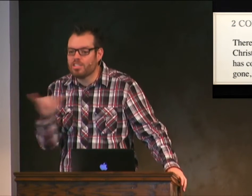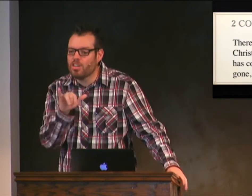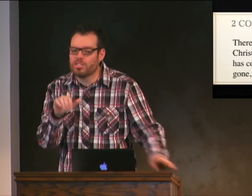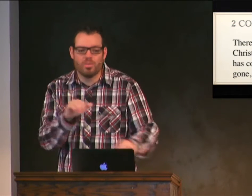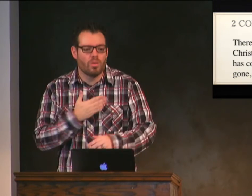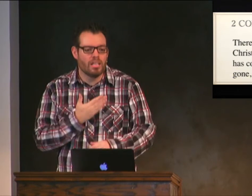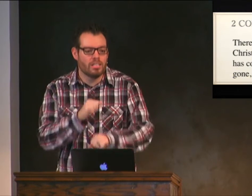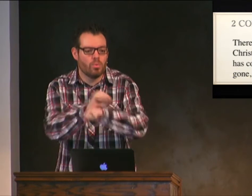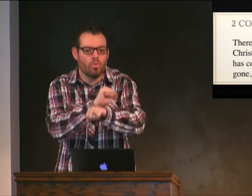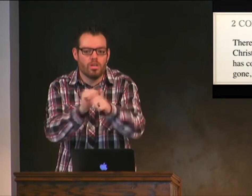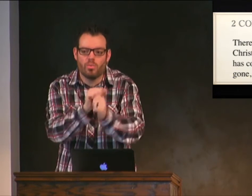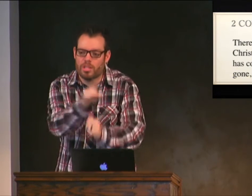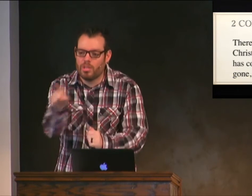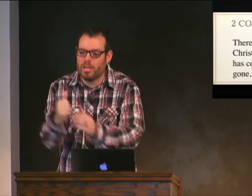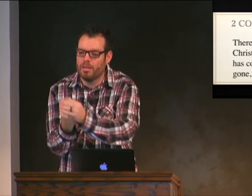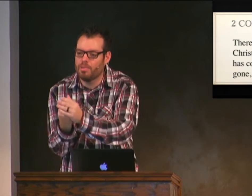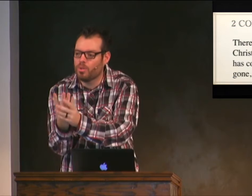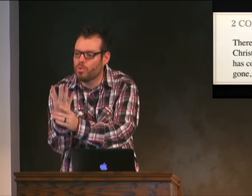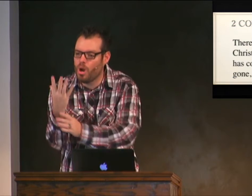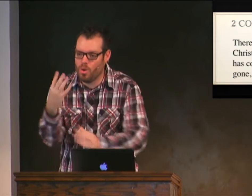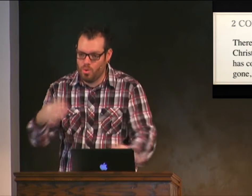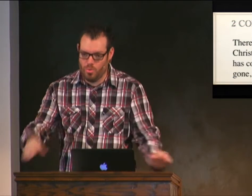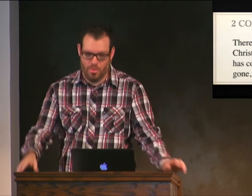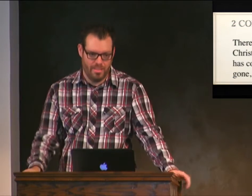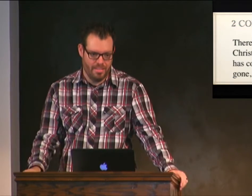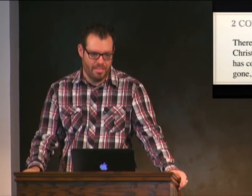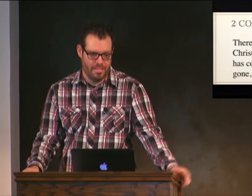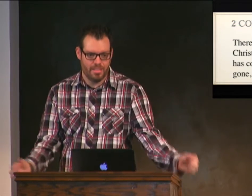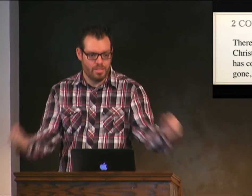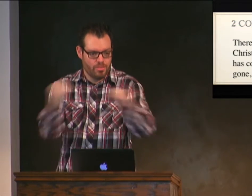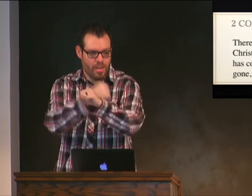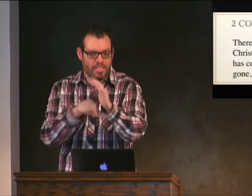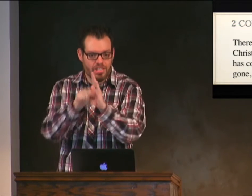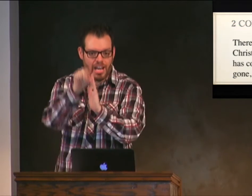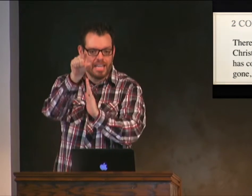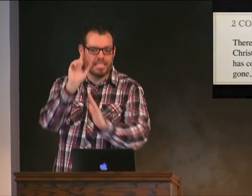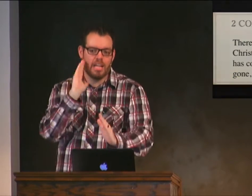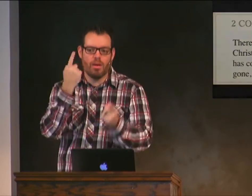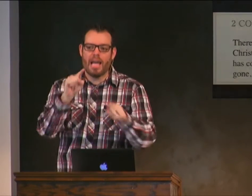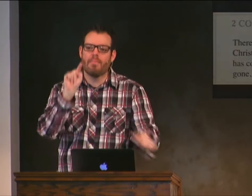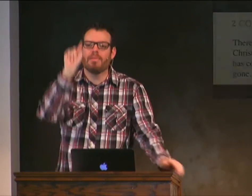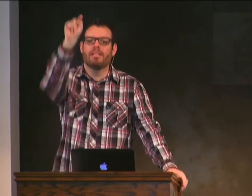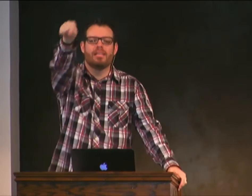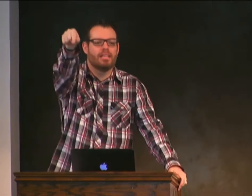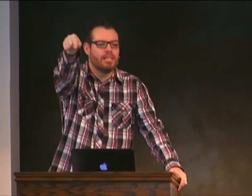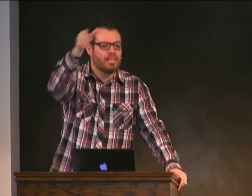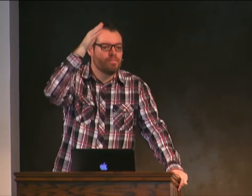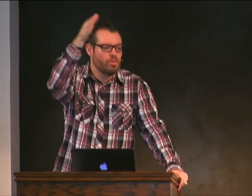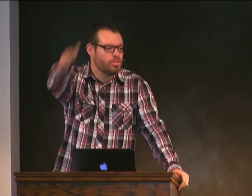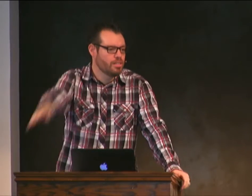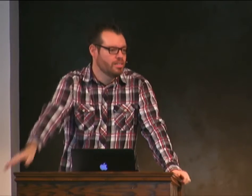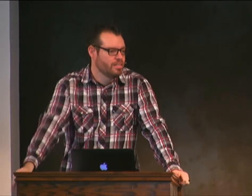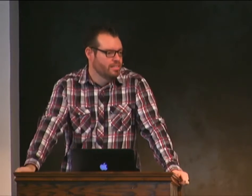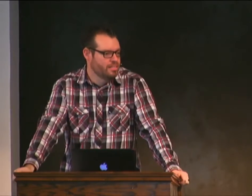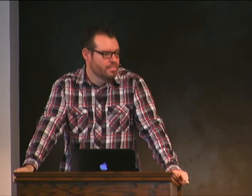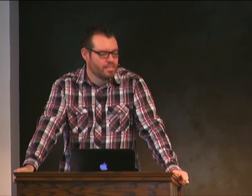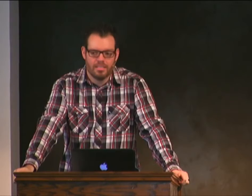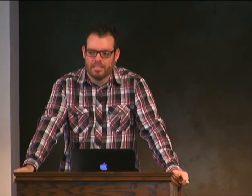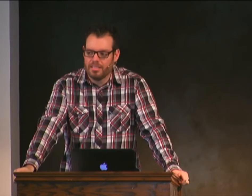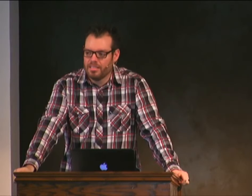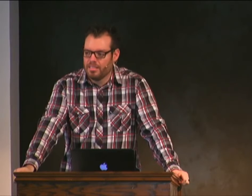And he's also willing to work with you to help you grow, to fight the giants that will happen in the future.